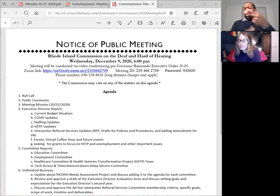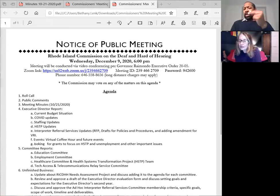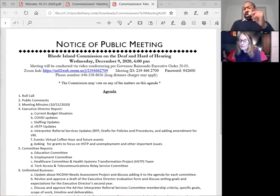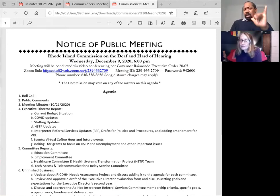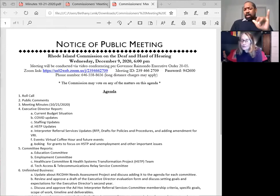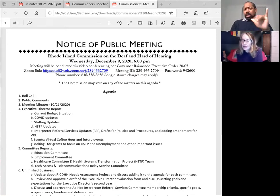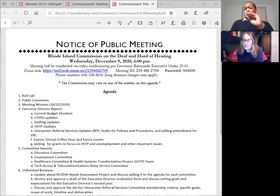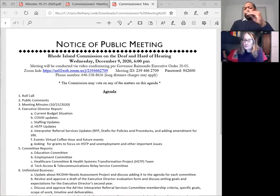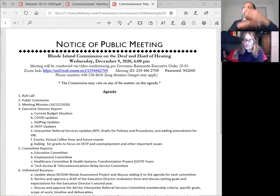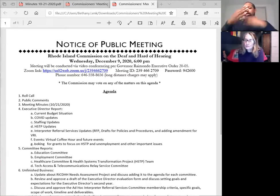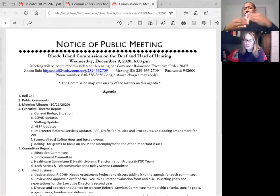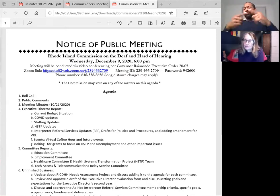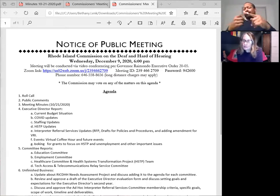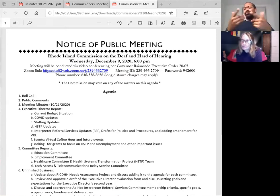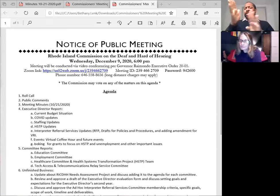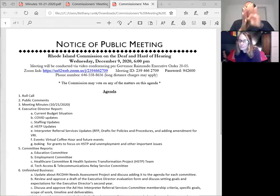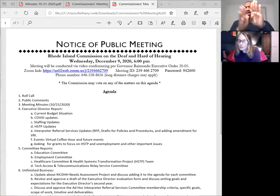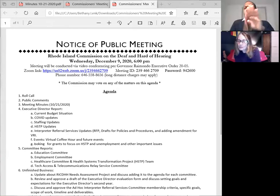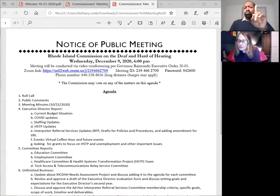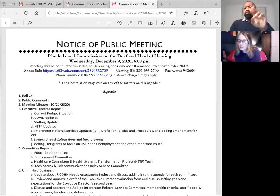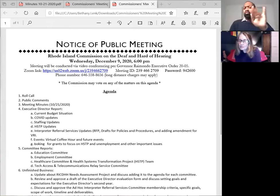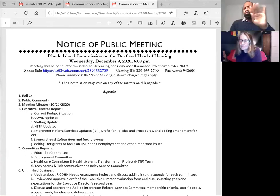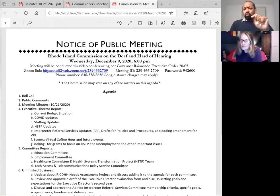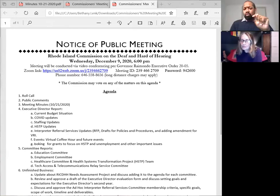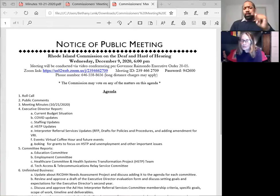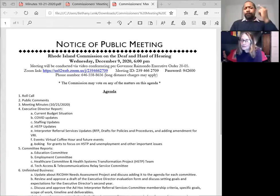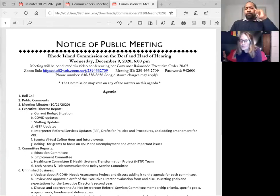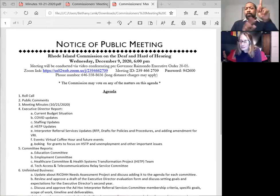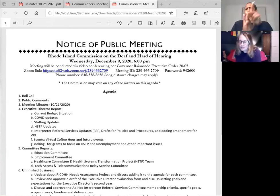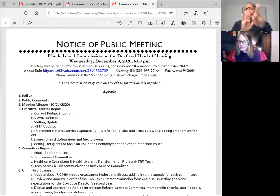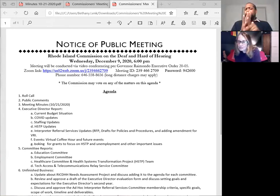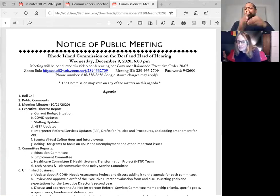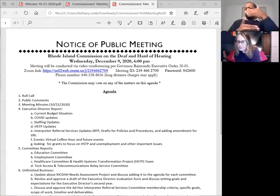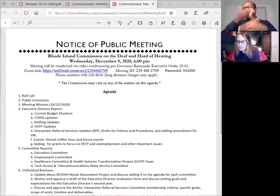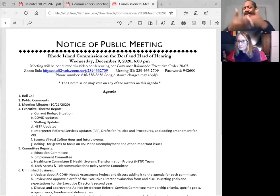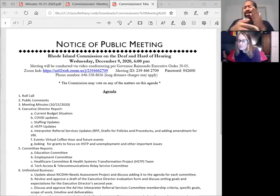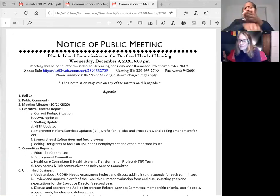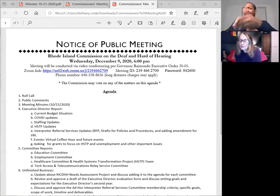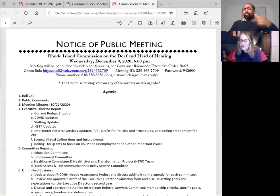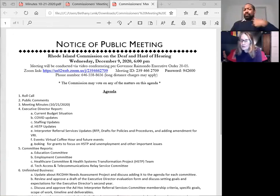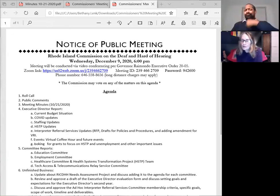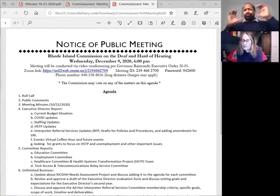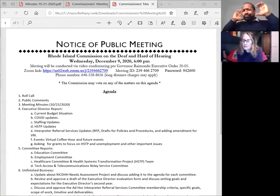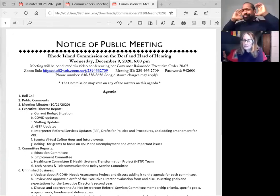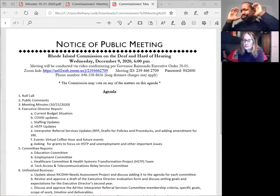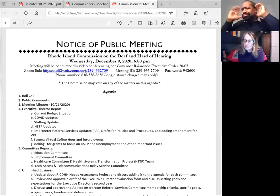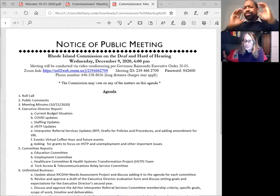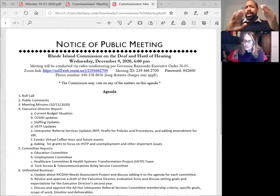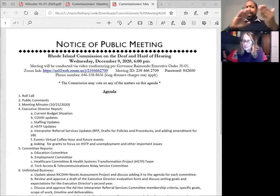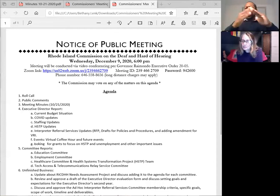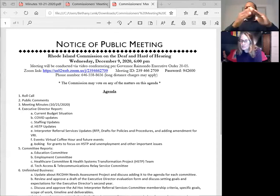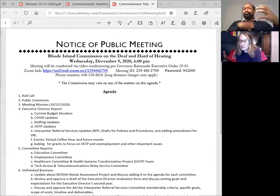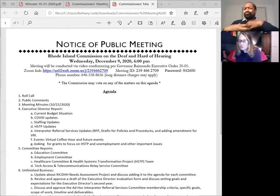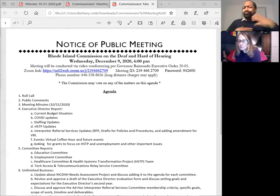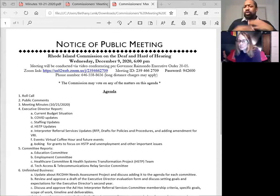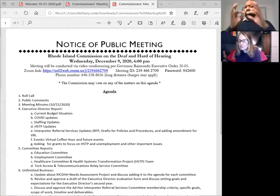We have a draft of a working document that Bethany has been developing on the policies and